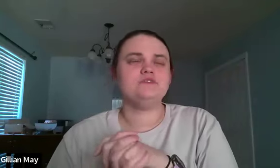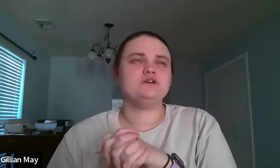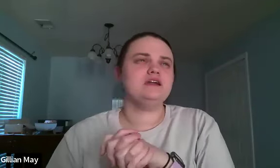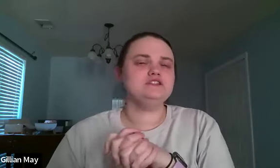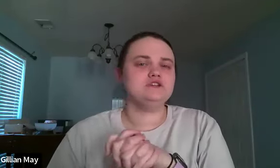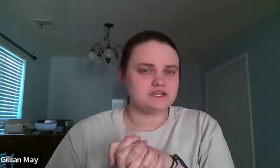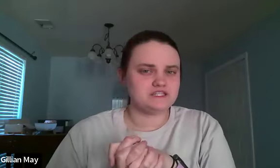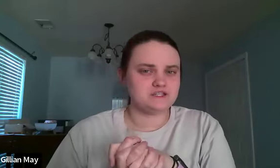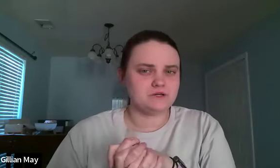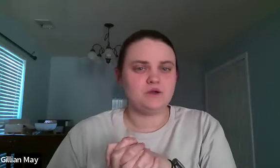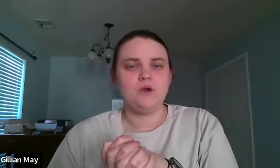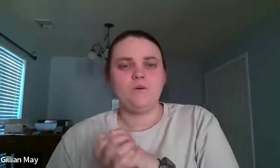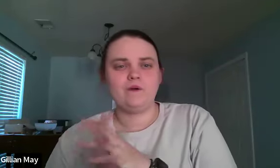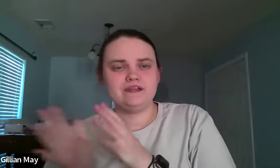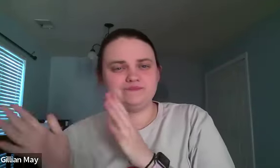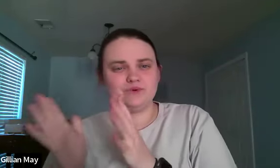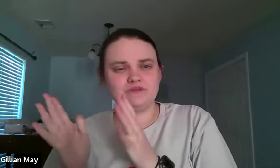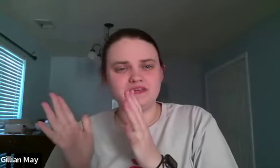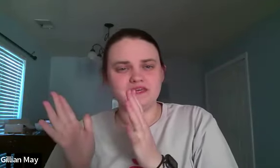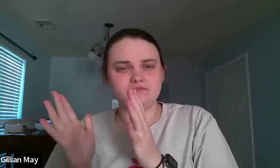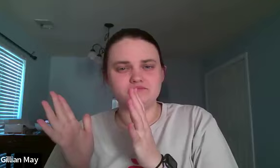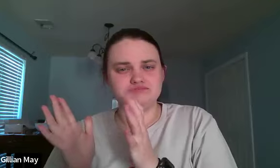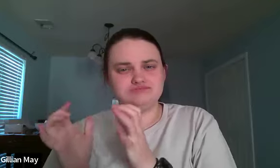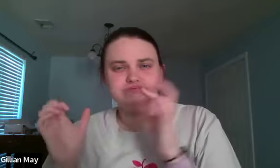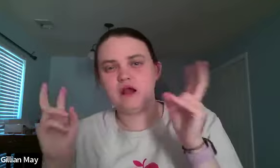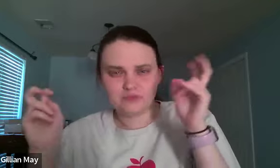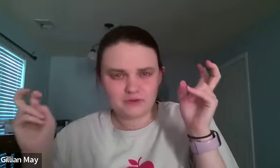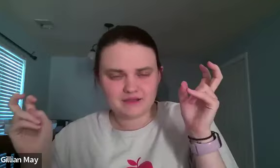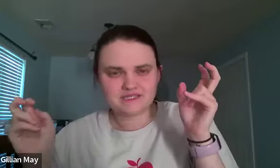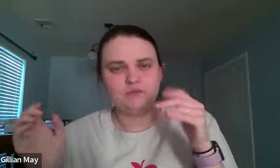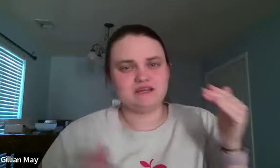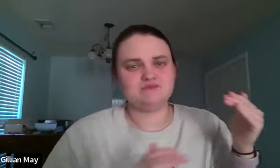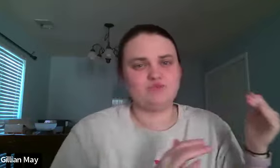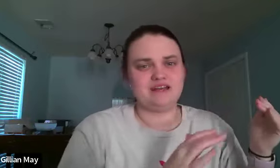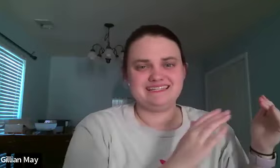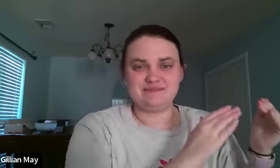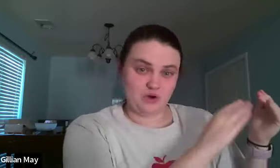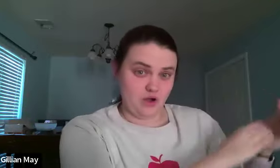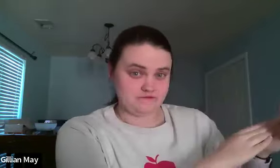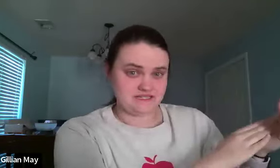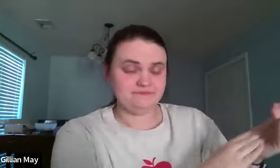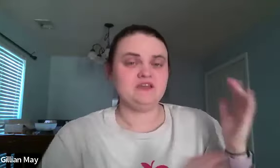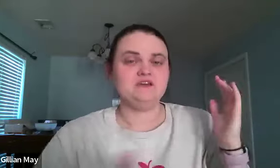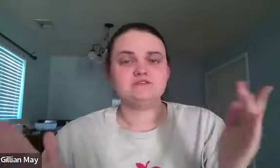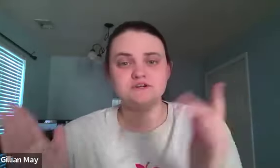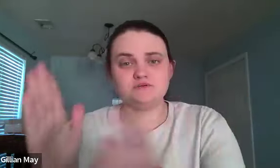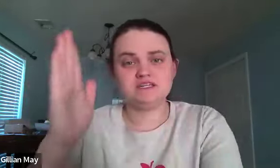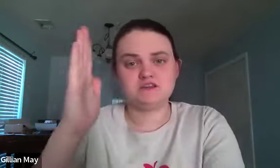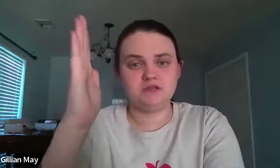there are kind of two ways to do it. One is more the proper way, I would say. One is one I see more often. So the first one is going to be, you're going